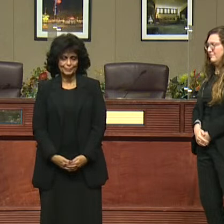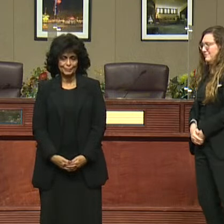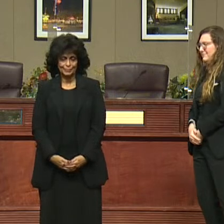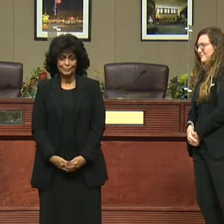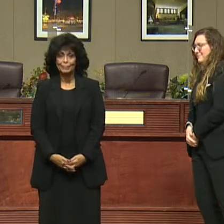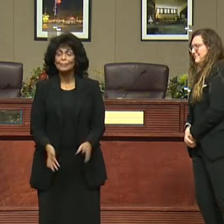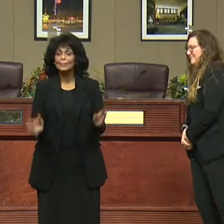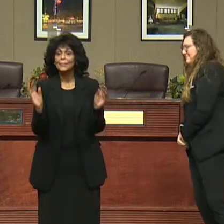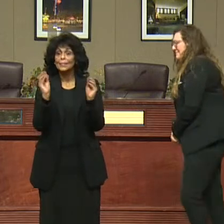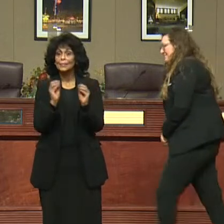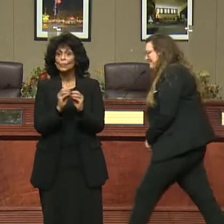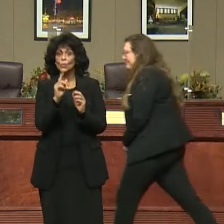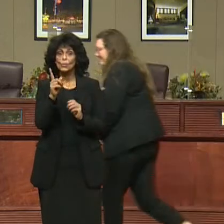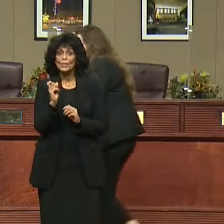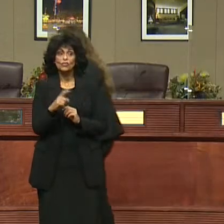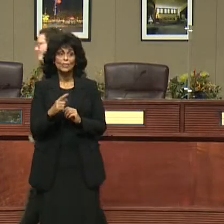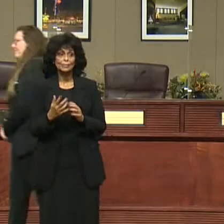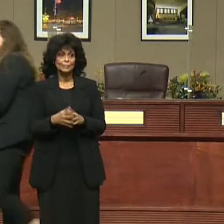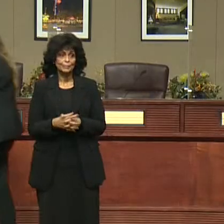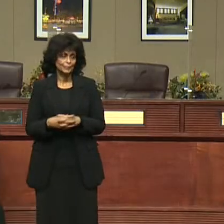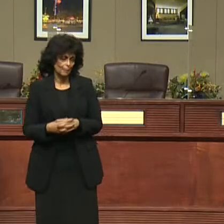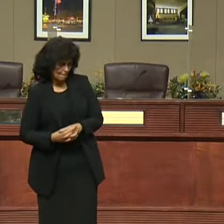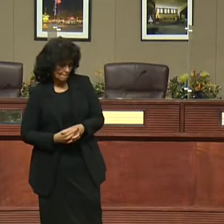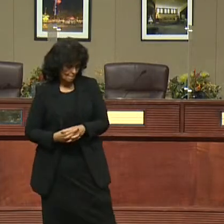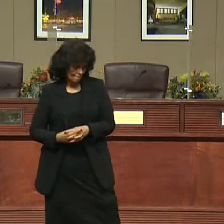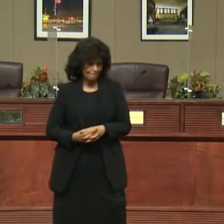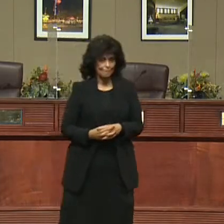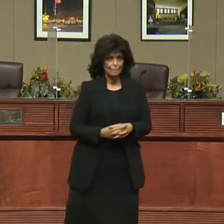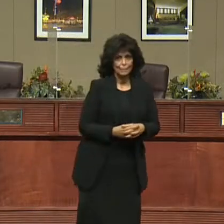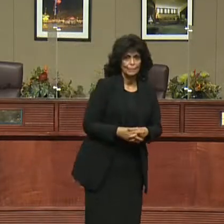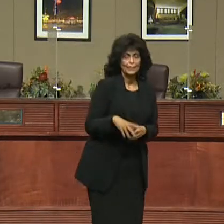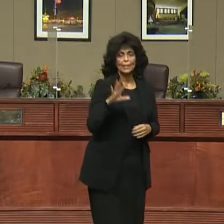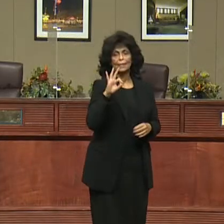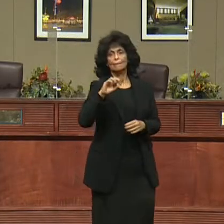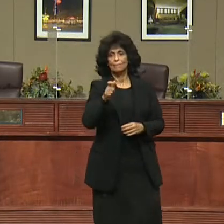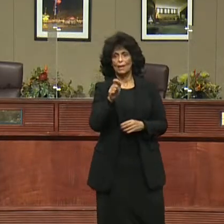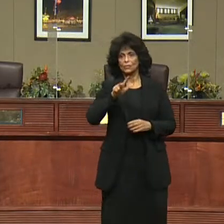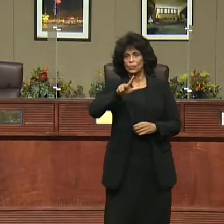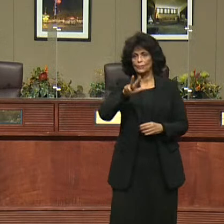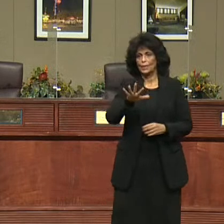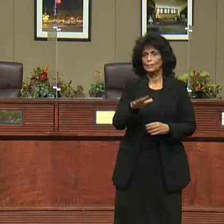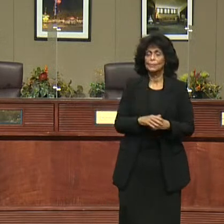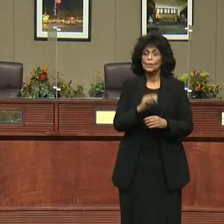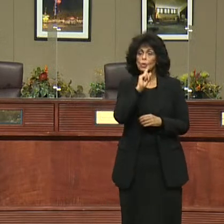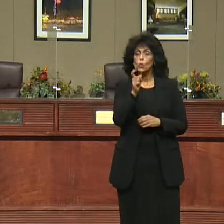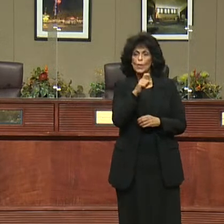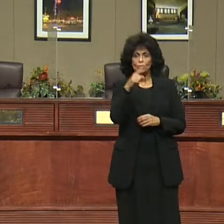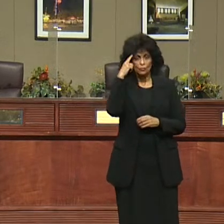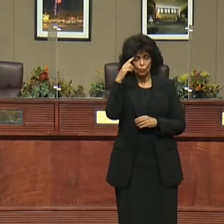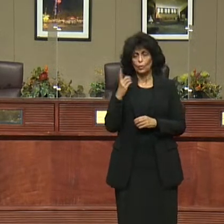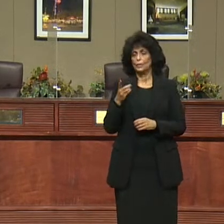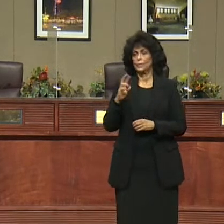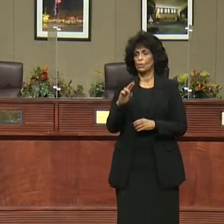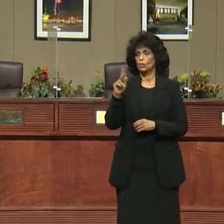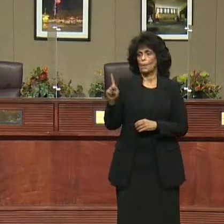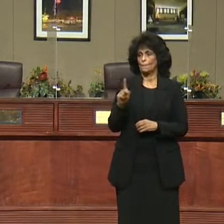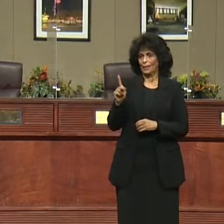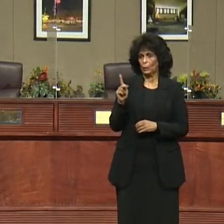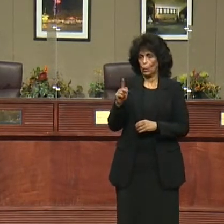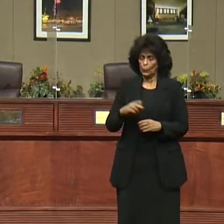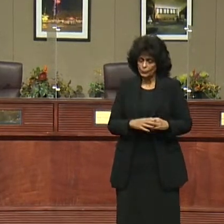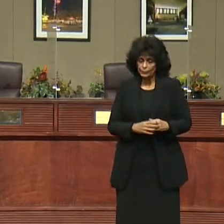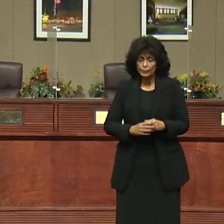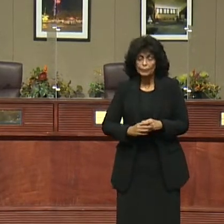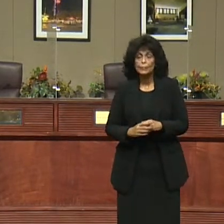Other questions? Hi, Lara Greenberg, Fox 35. This question is for Dr. Pino. There was